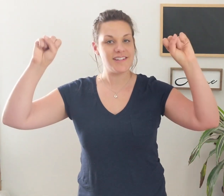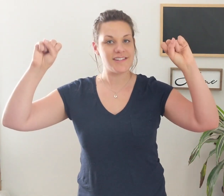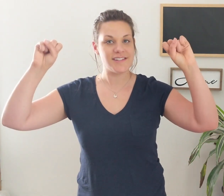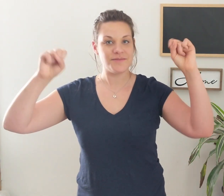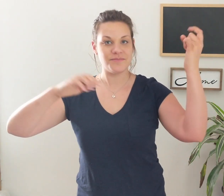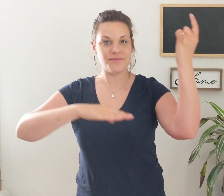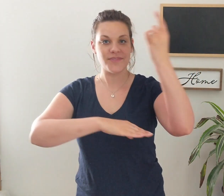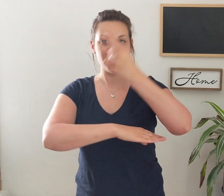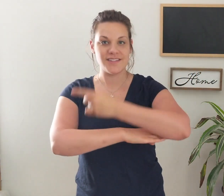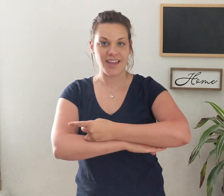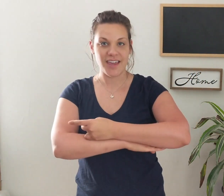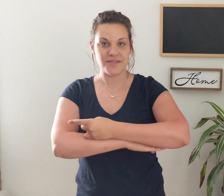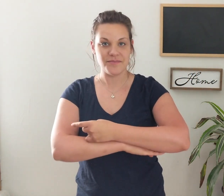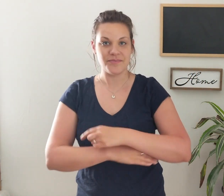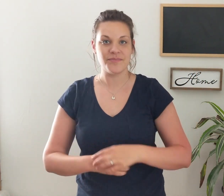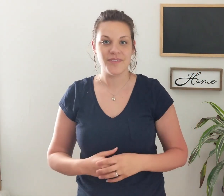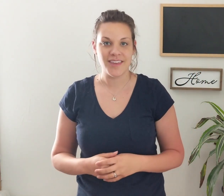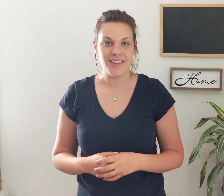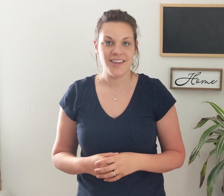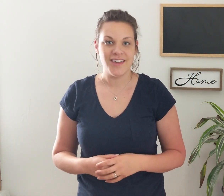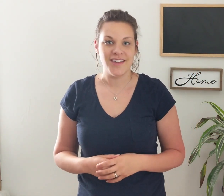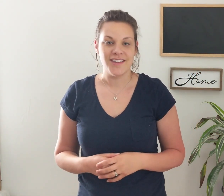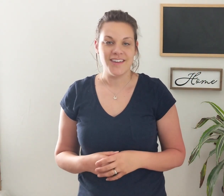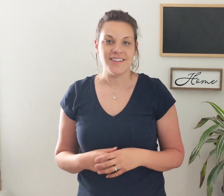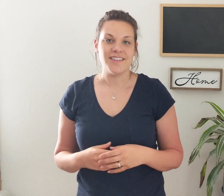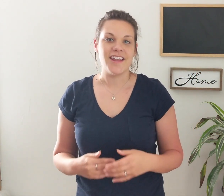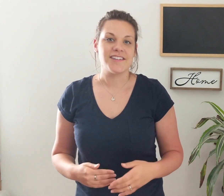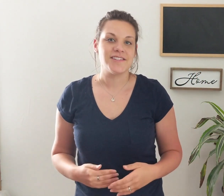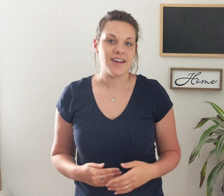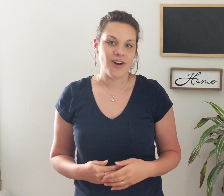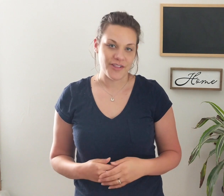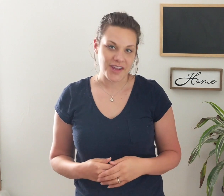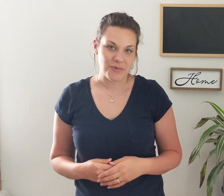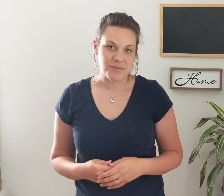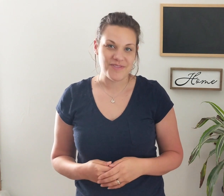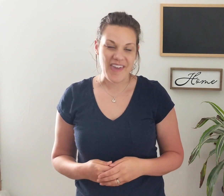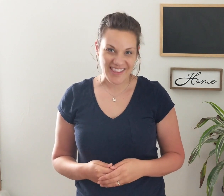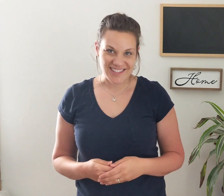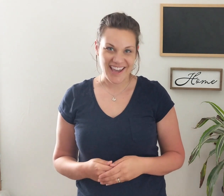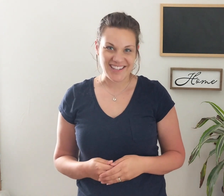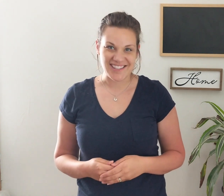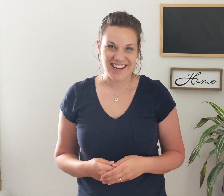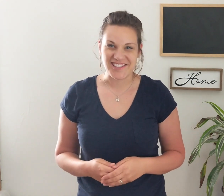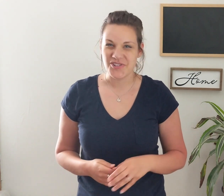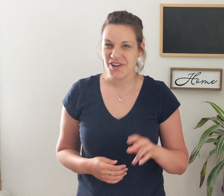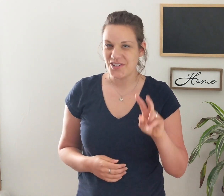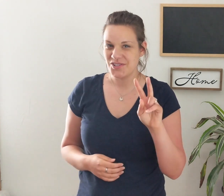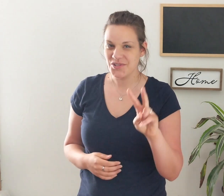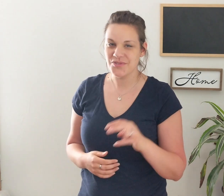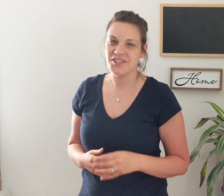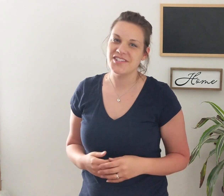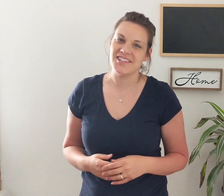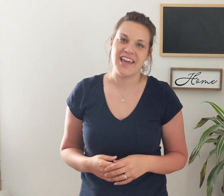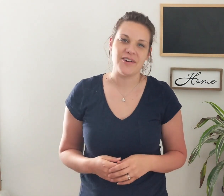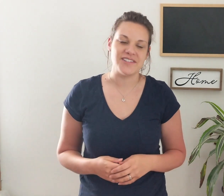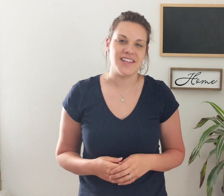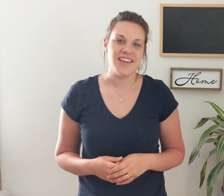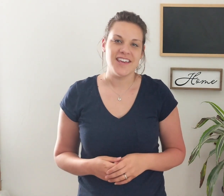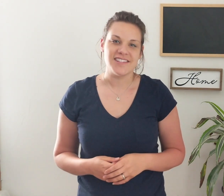President's Day. The next holiday will be Valentine's Day. So there are two versions on how to